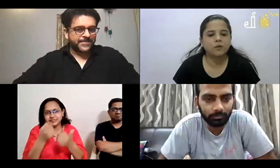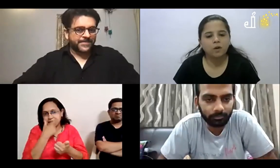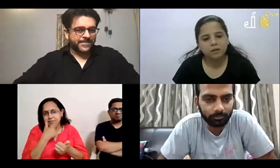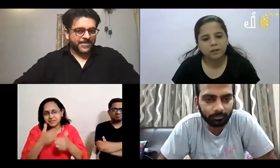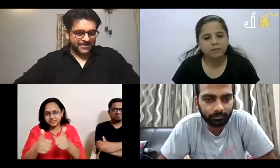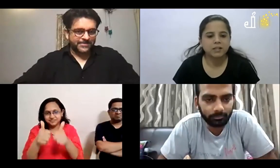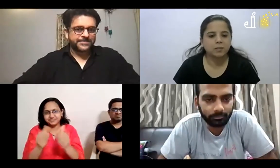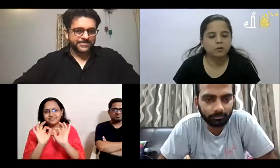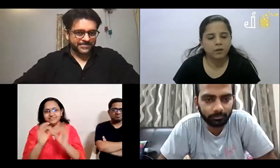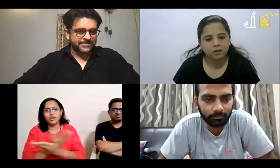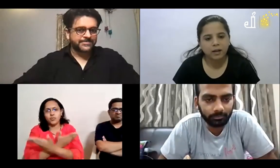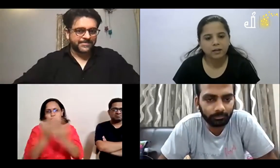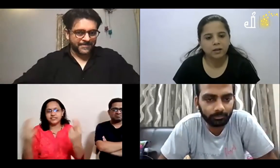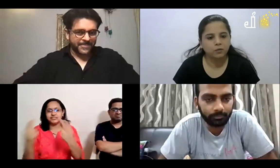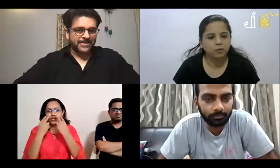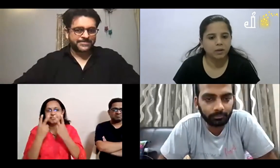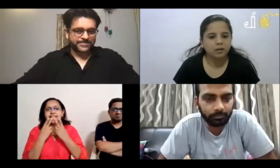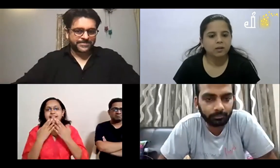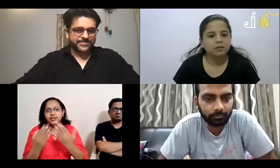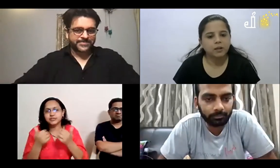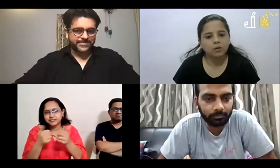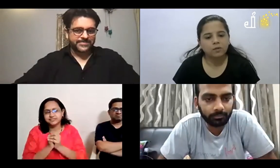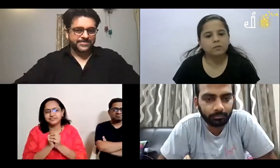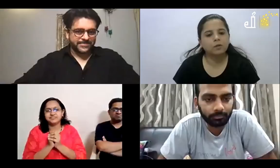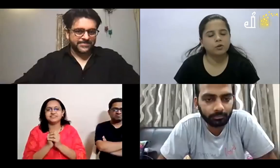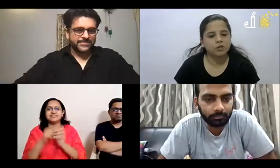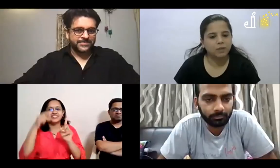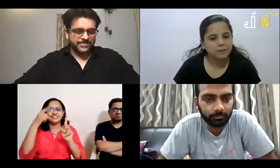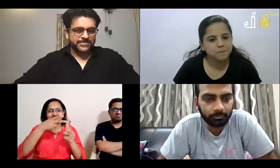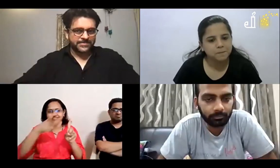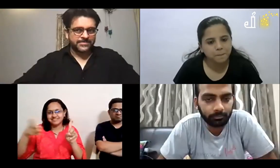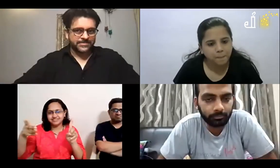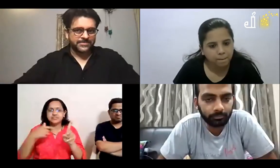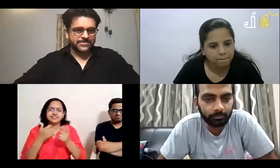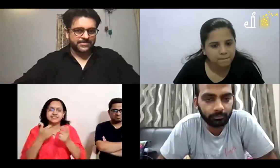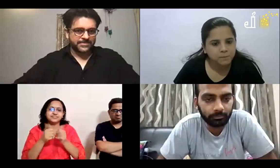much for inviting me over here and interviewing me. Thank you everyone for watching me.